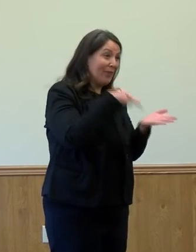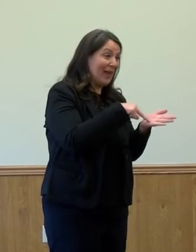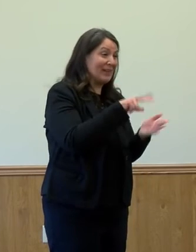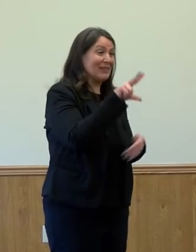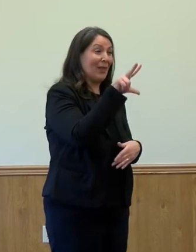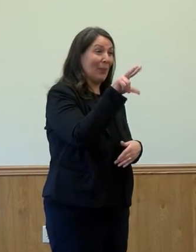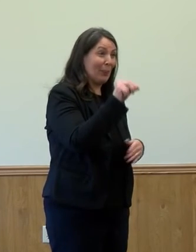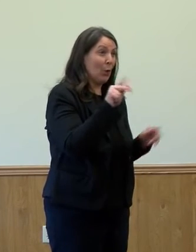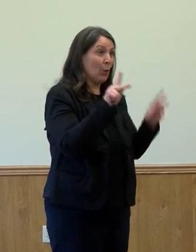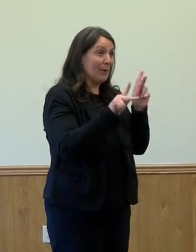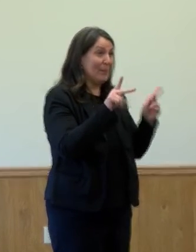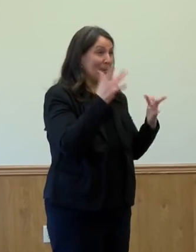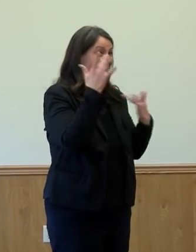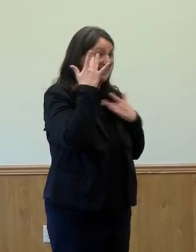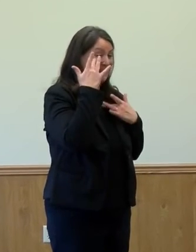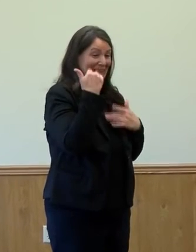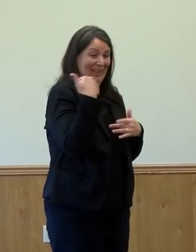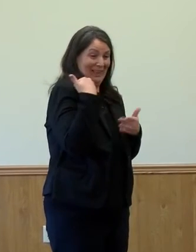this past week. Yes.